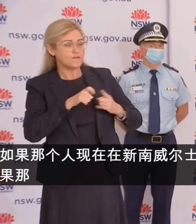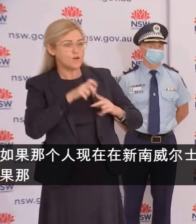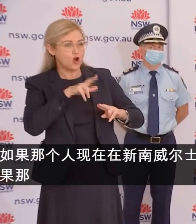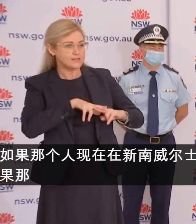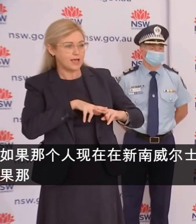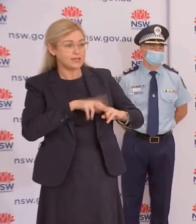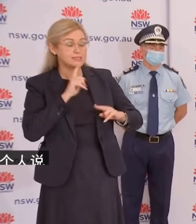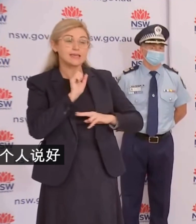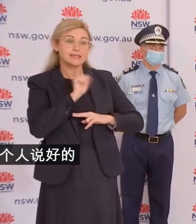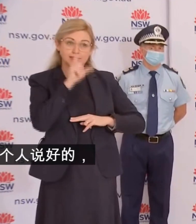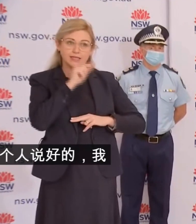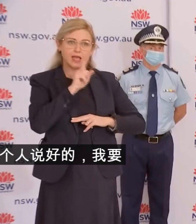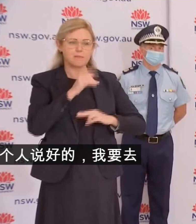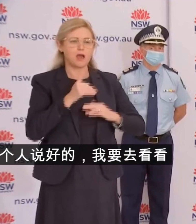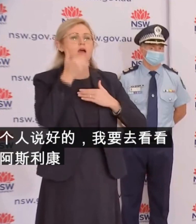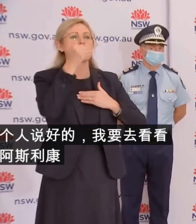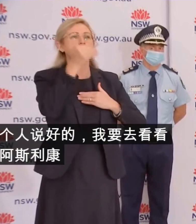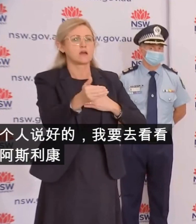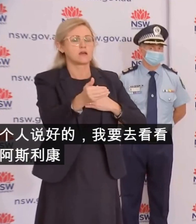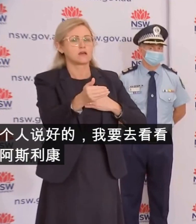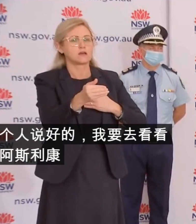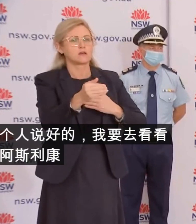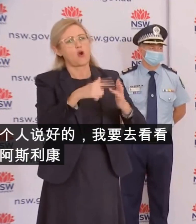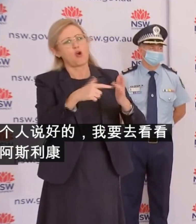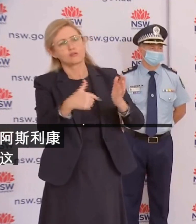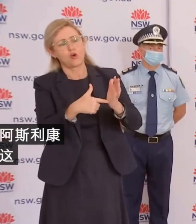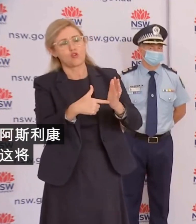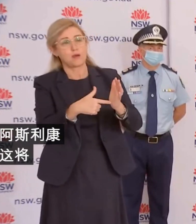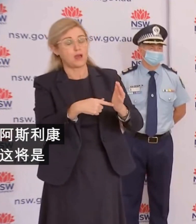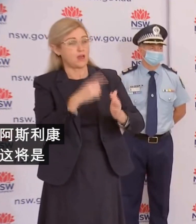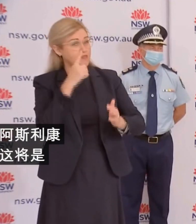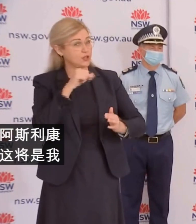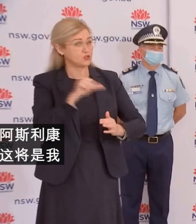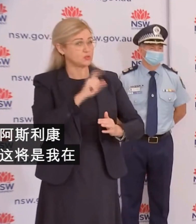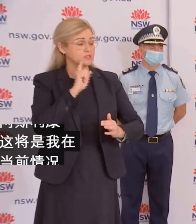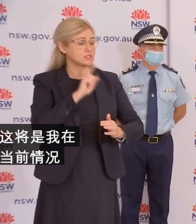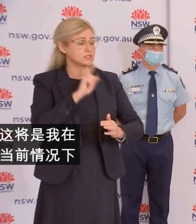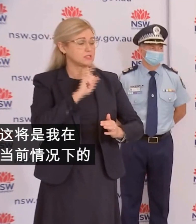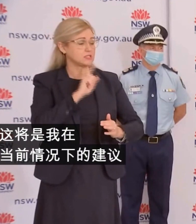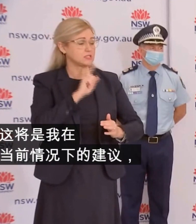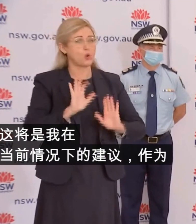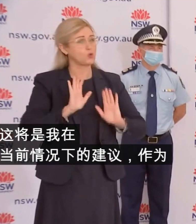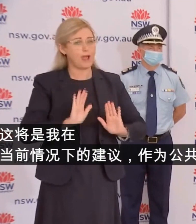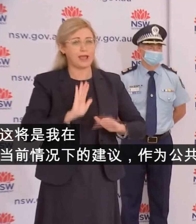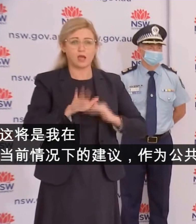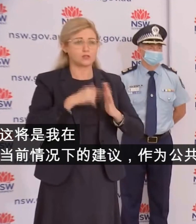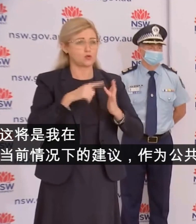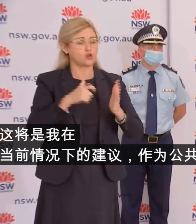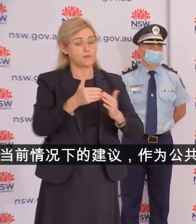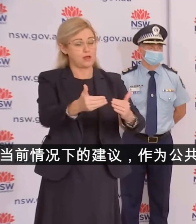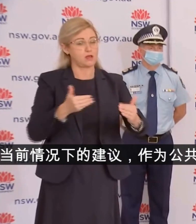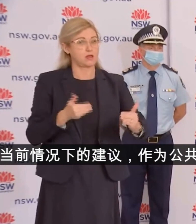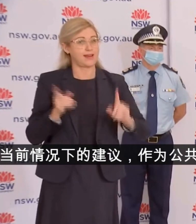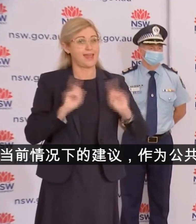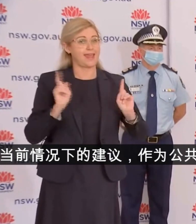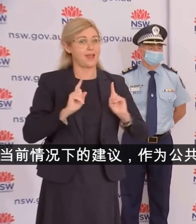Wales now, should that person just say, okay, I'm going to get AstraZeneca instead? Look, it would be my advice in the current situation, and we always as